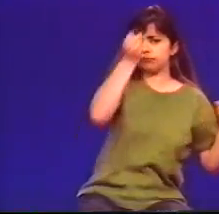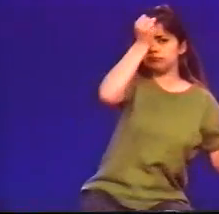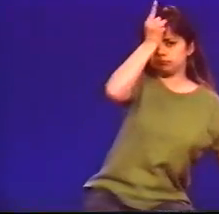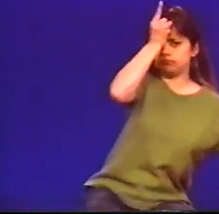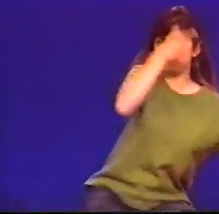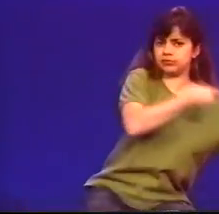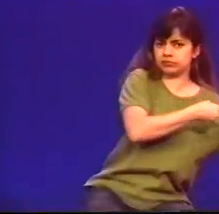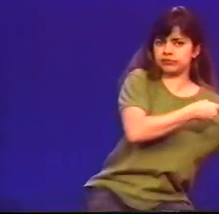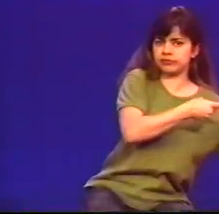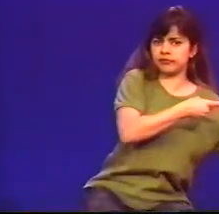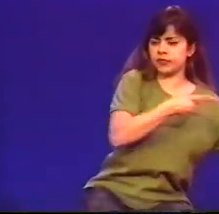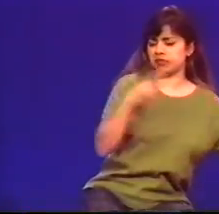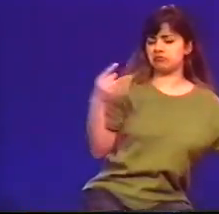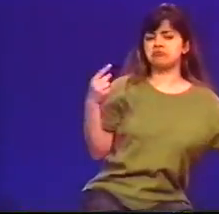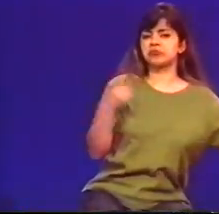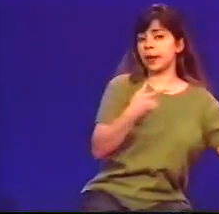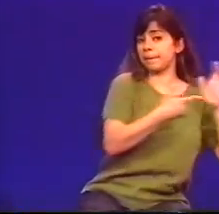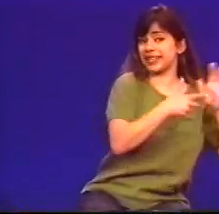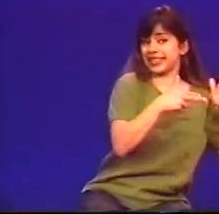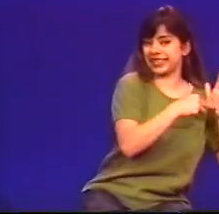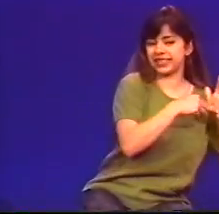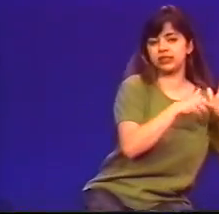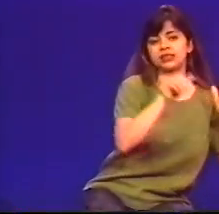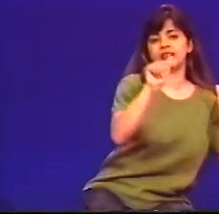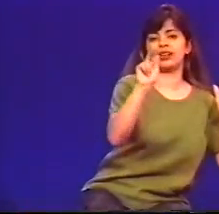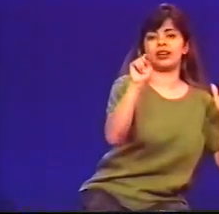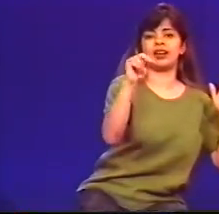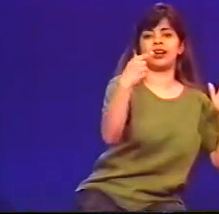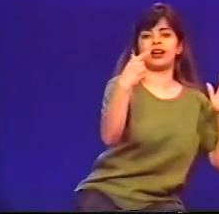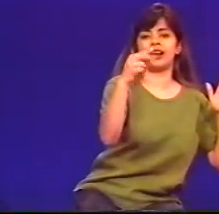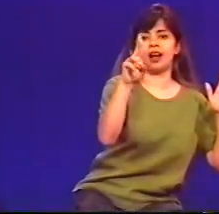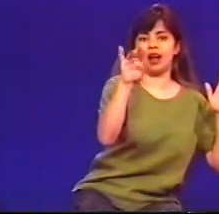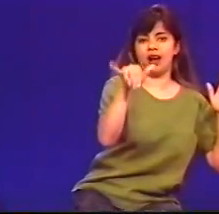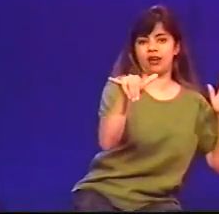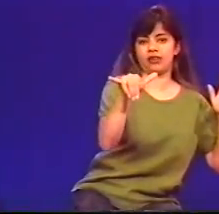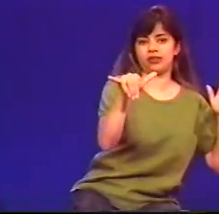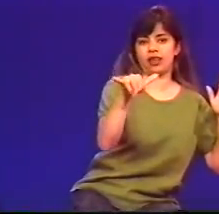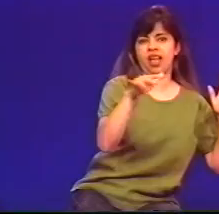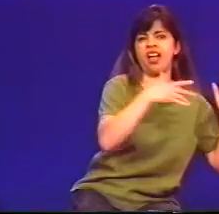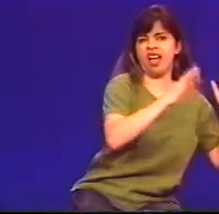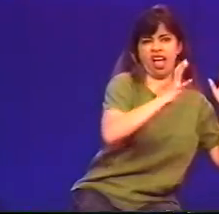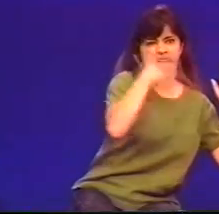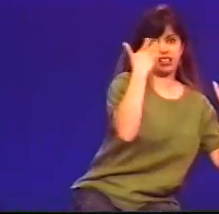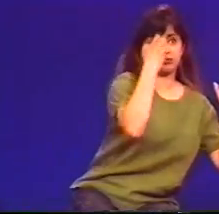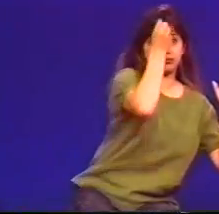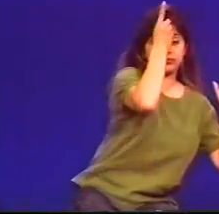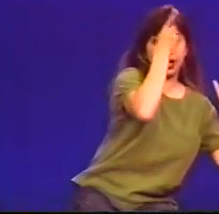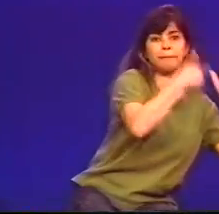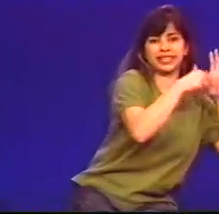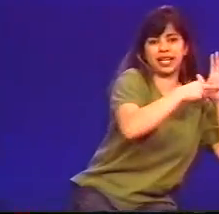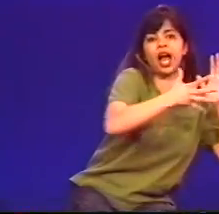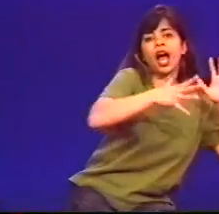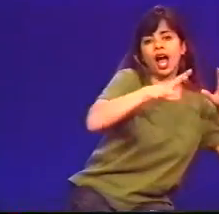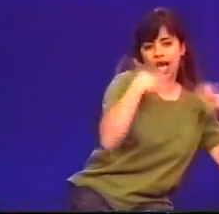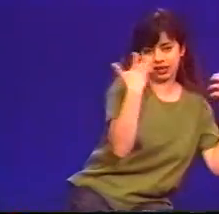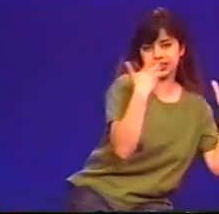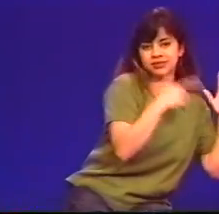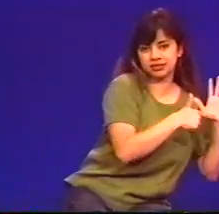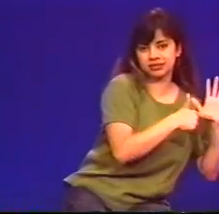In Pakistan, we use the same sign, but it has a different meaning. It means angry or mad.